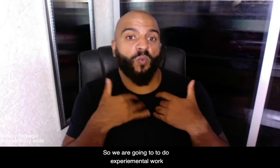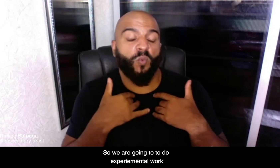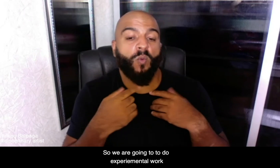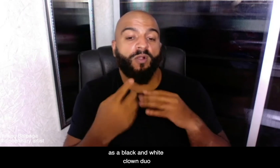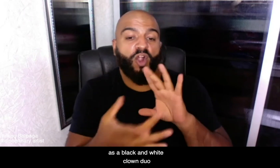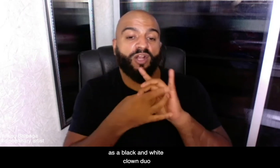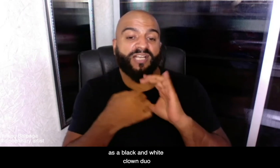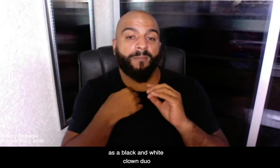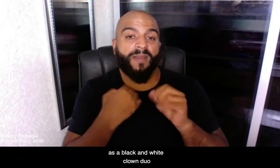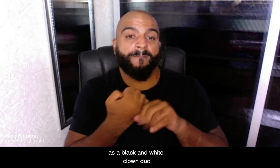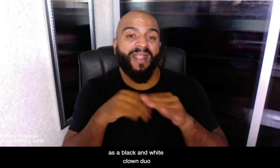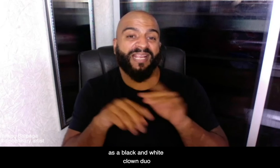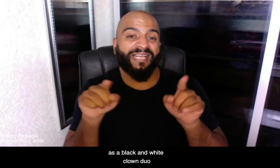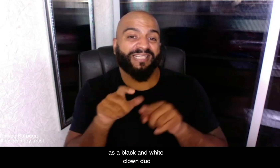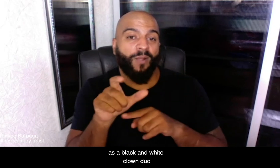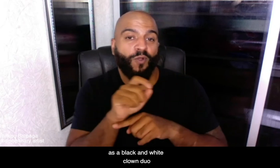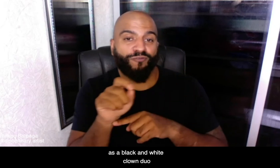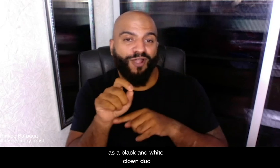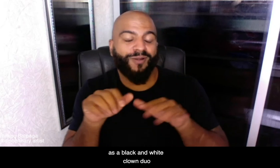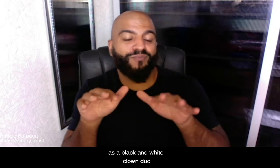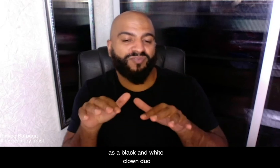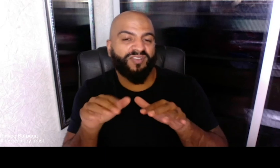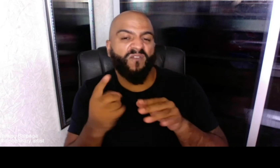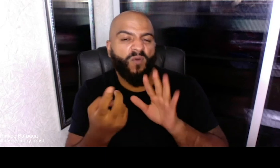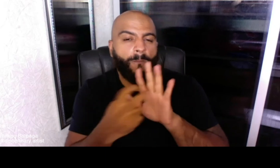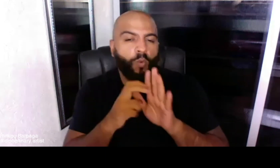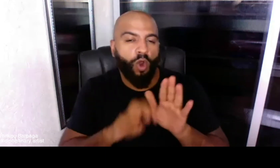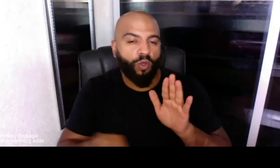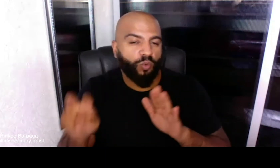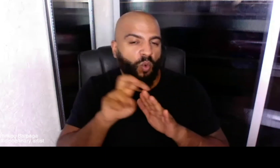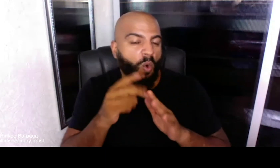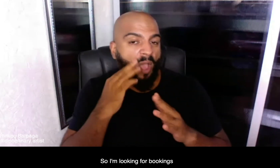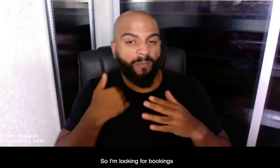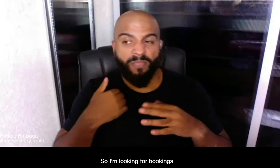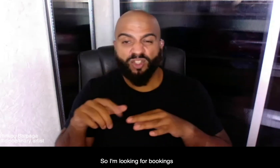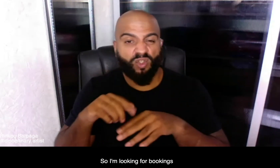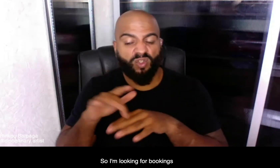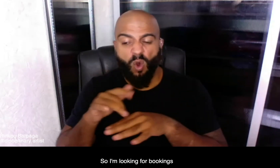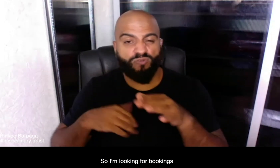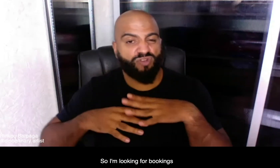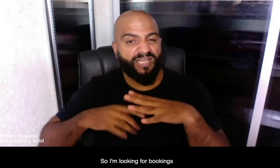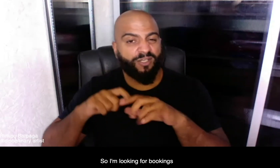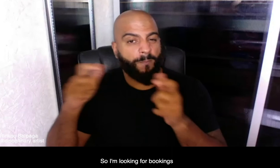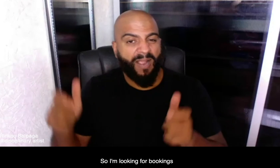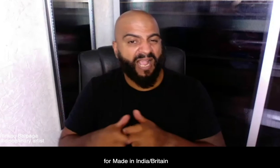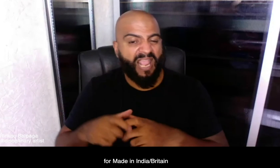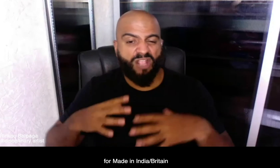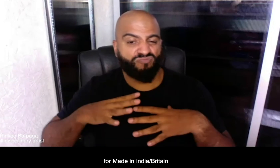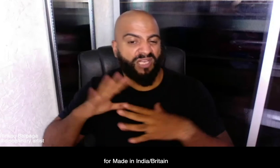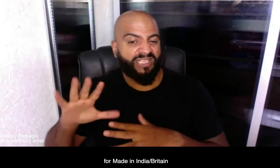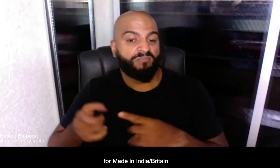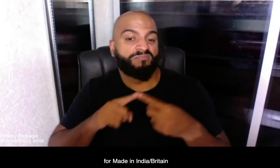work as a black and white clown duo. So I'm looking for bookings for Made in